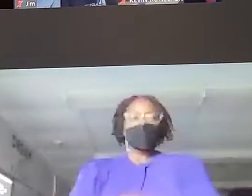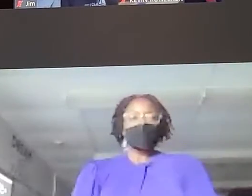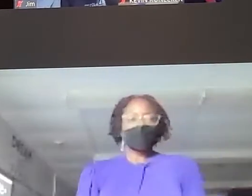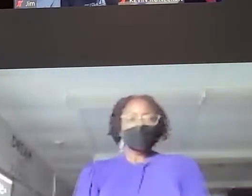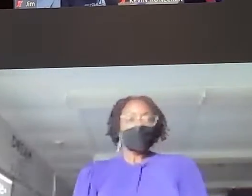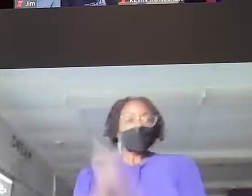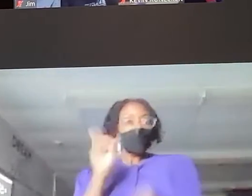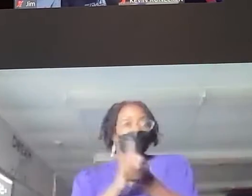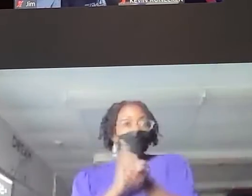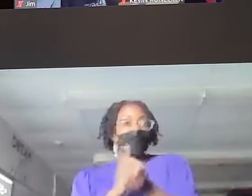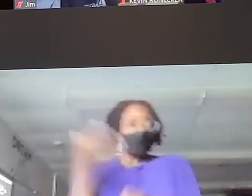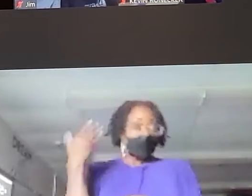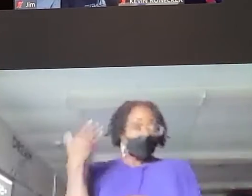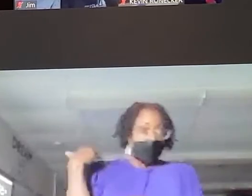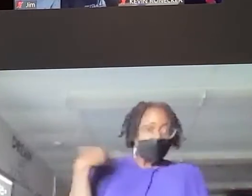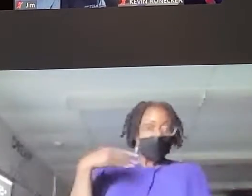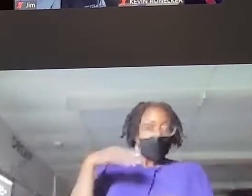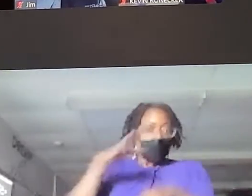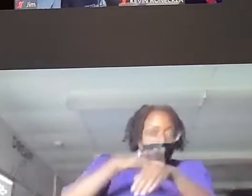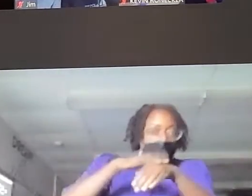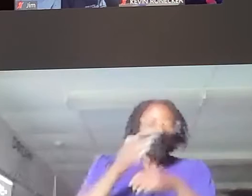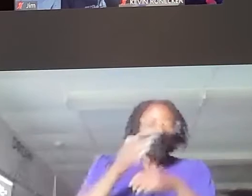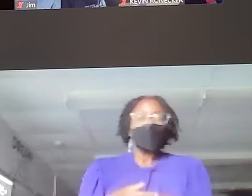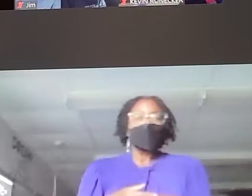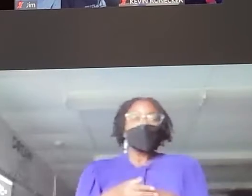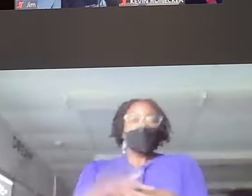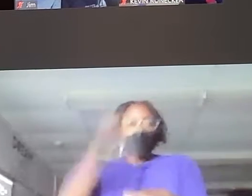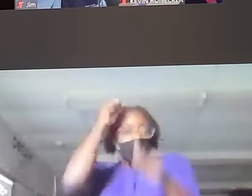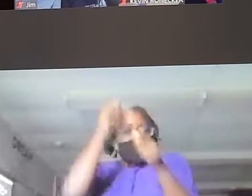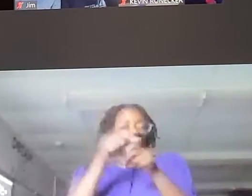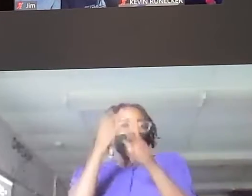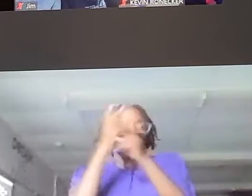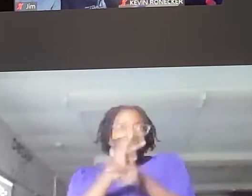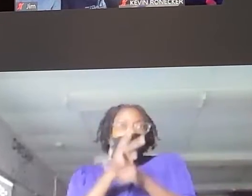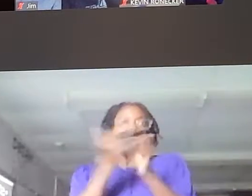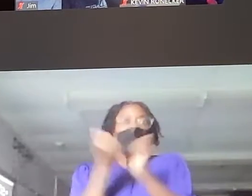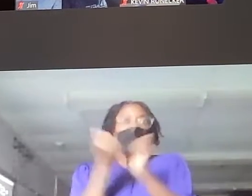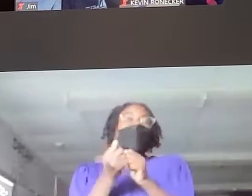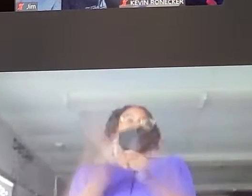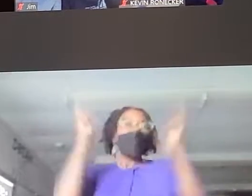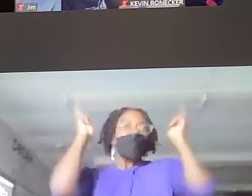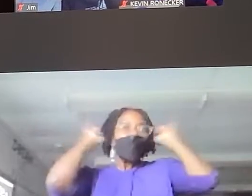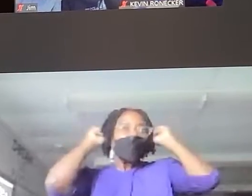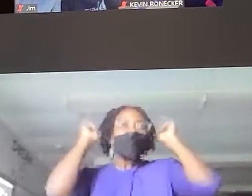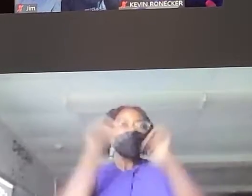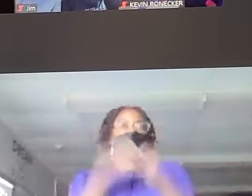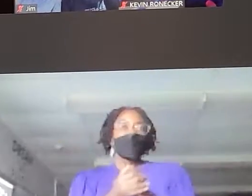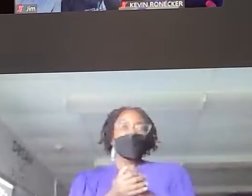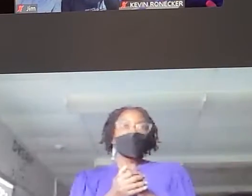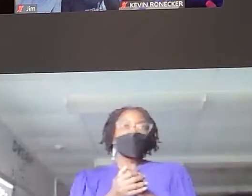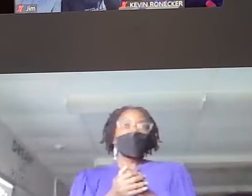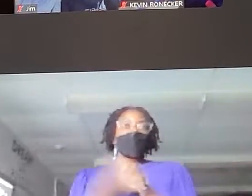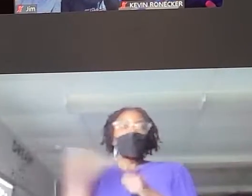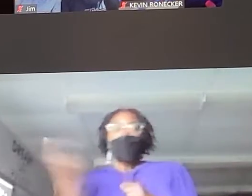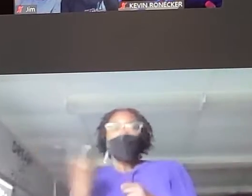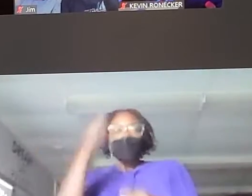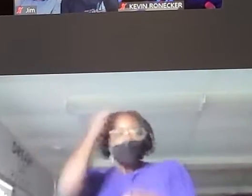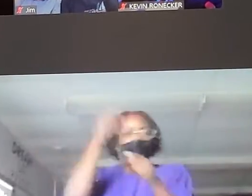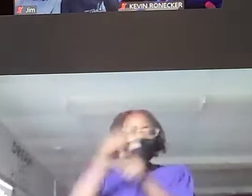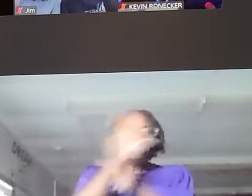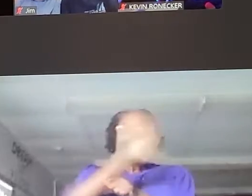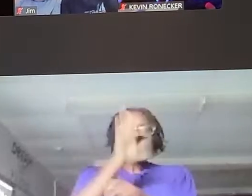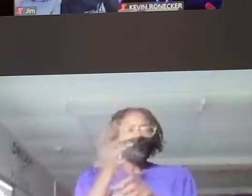Dr. Paisley reminded me, well, you have to take extra special care of your implants and you'll always remember, never get